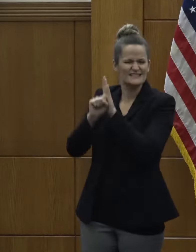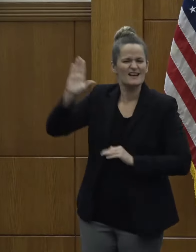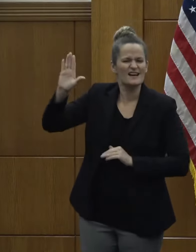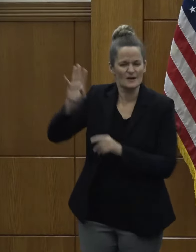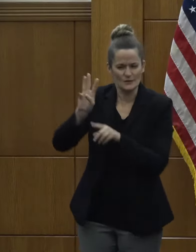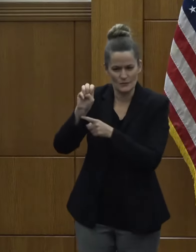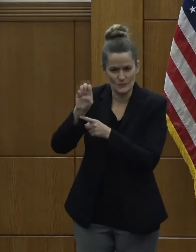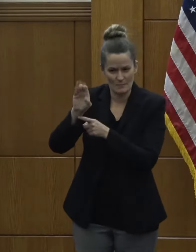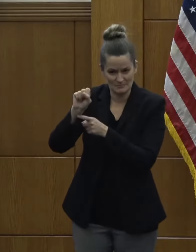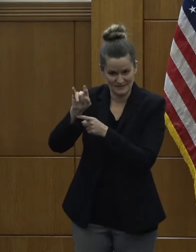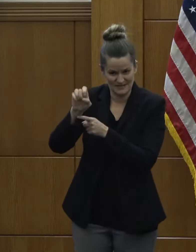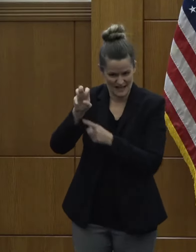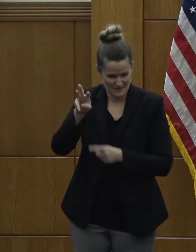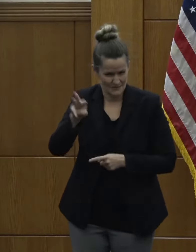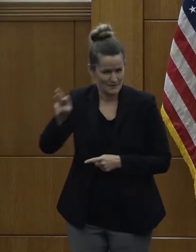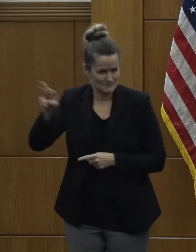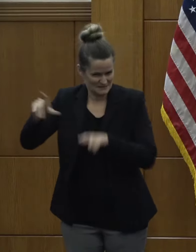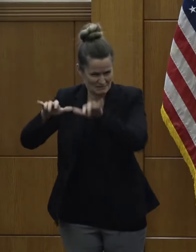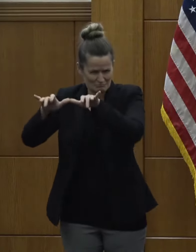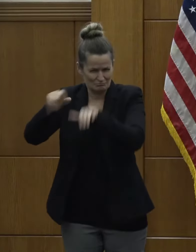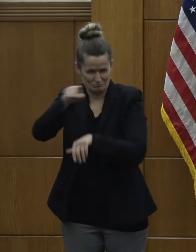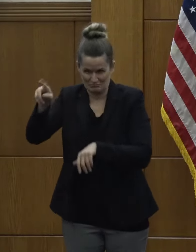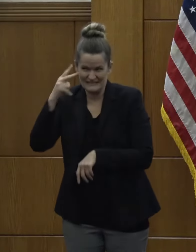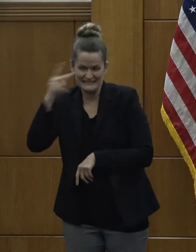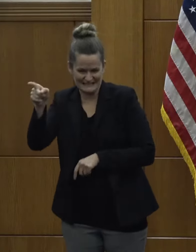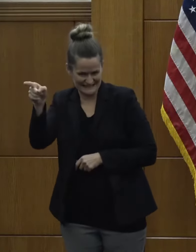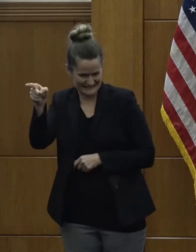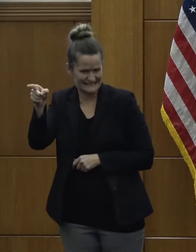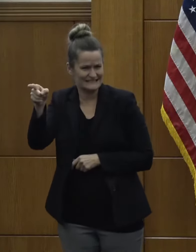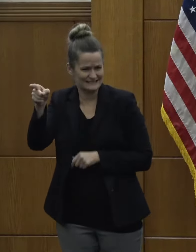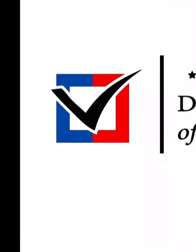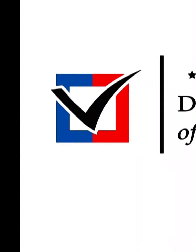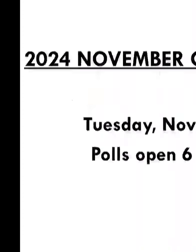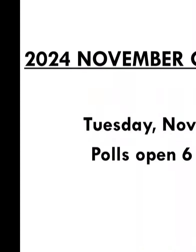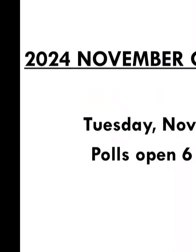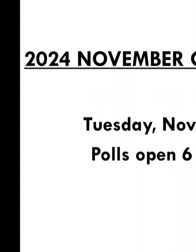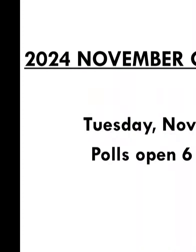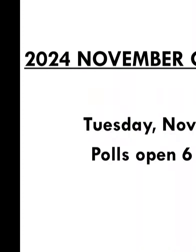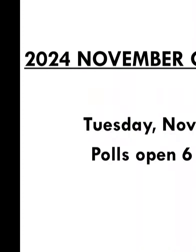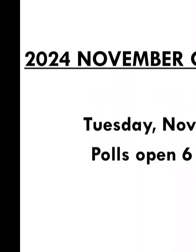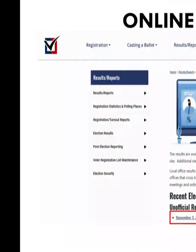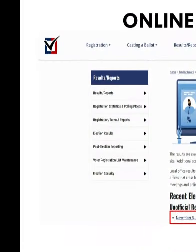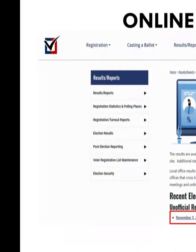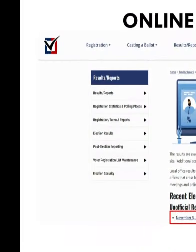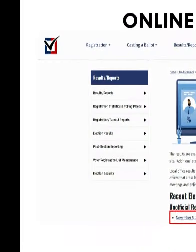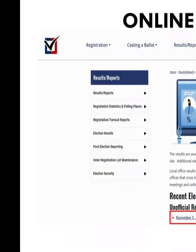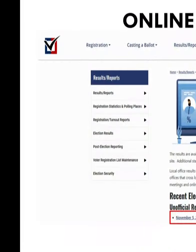presentation again to show you what some of that's going to look like on our website.